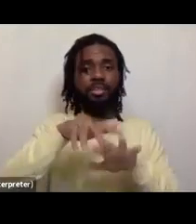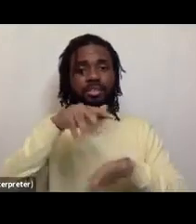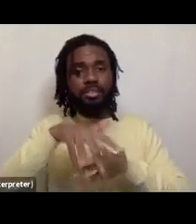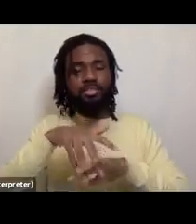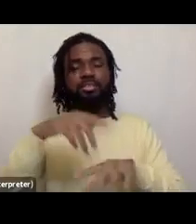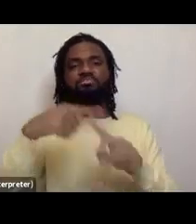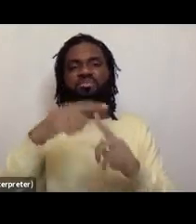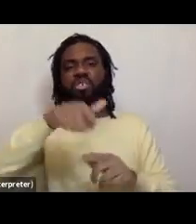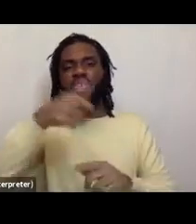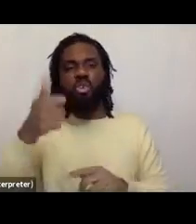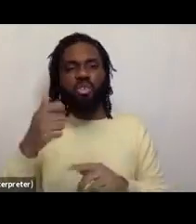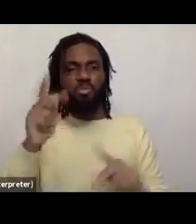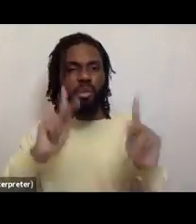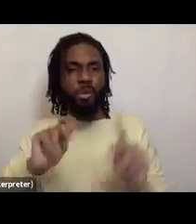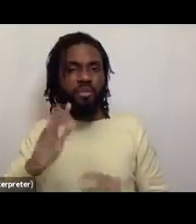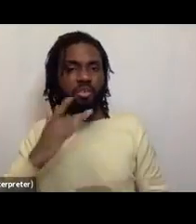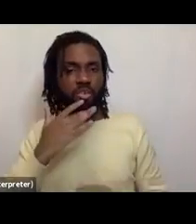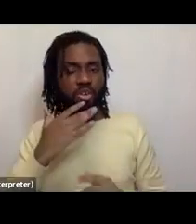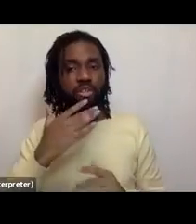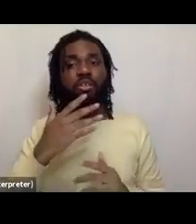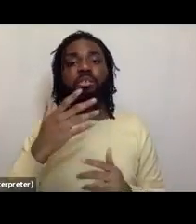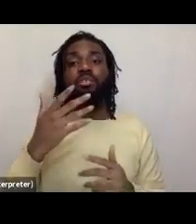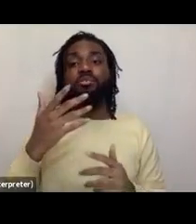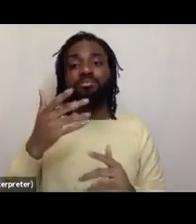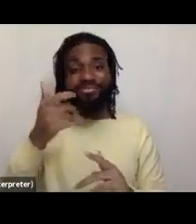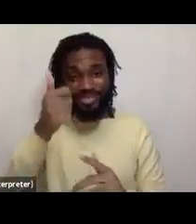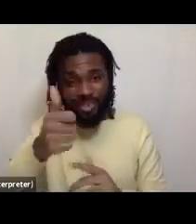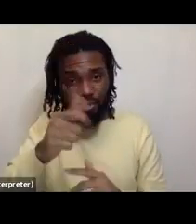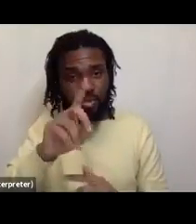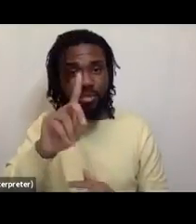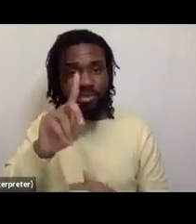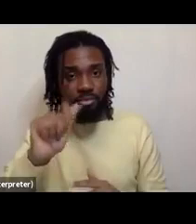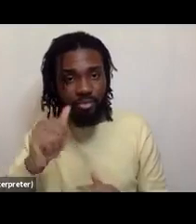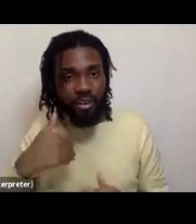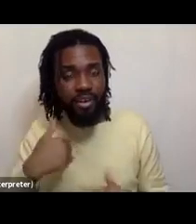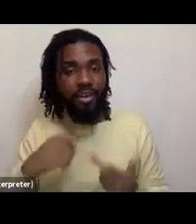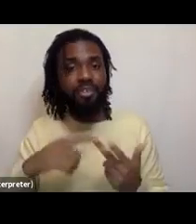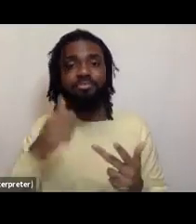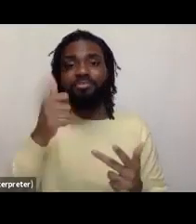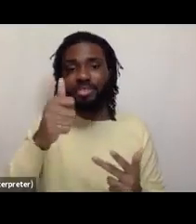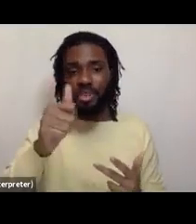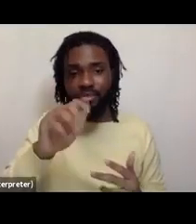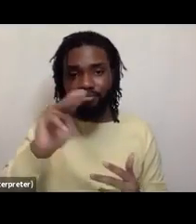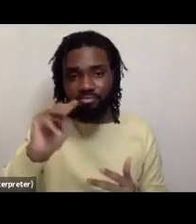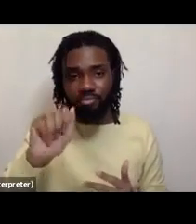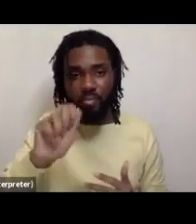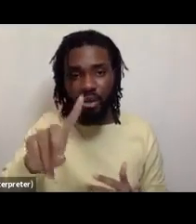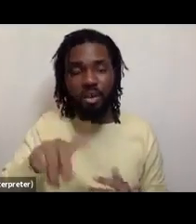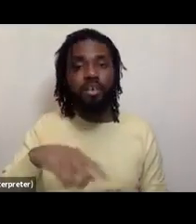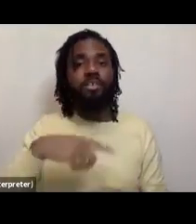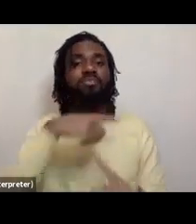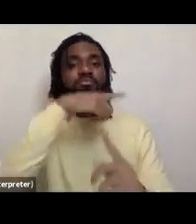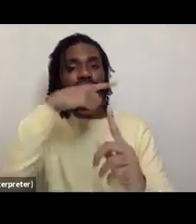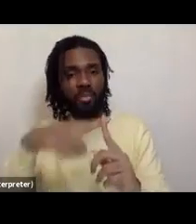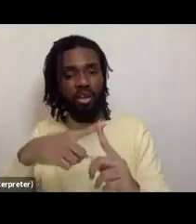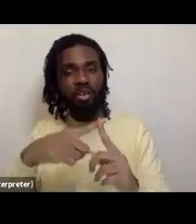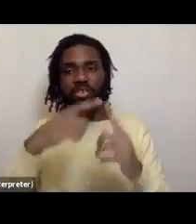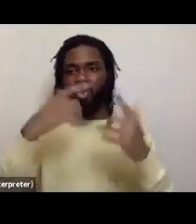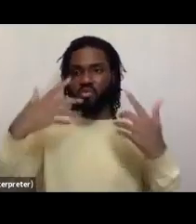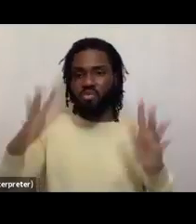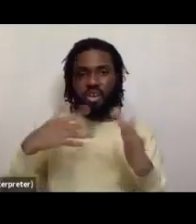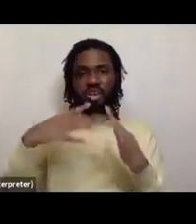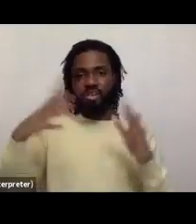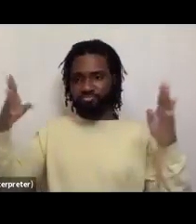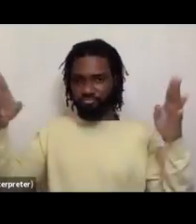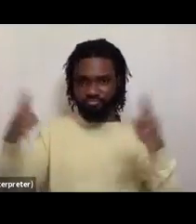color who are themselves disabled, who are themselves mad, and who are targeted by these systems in a